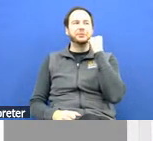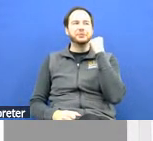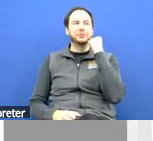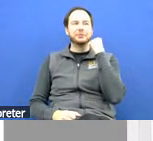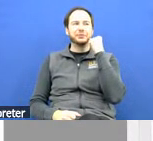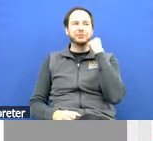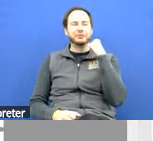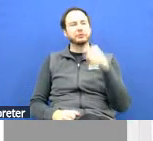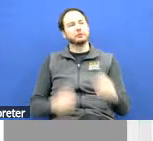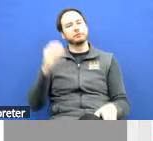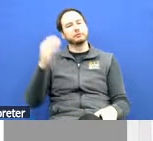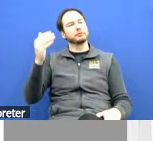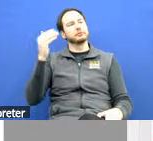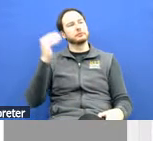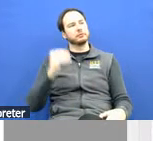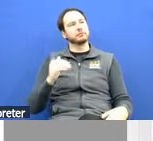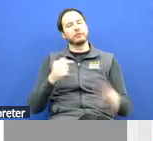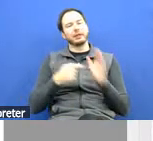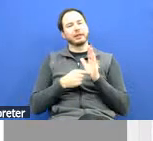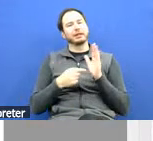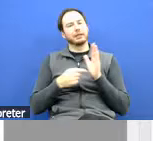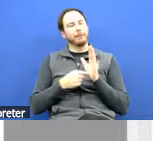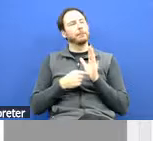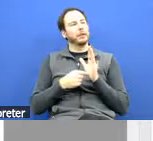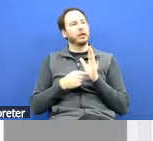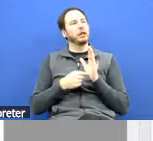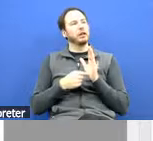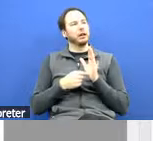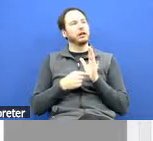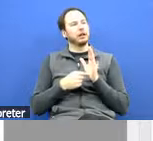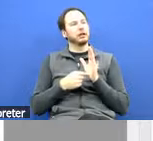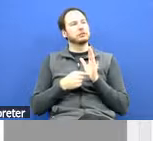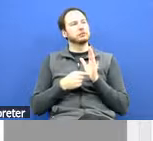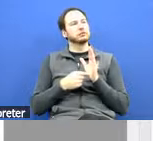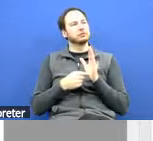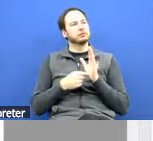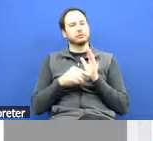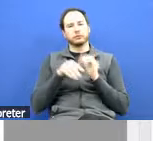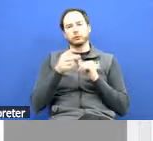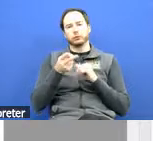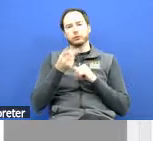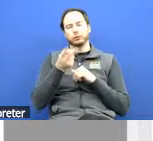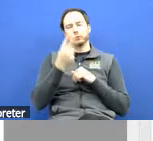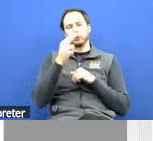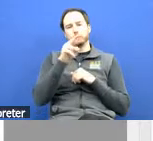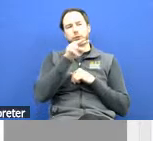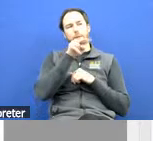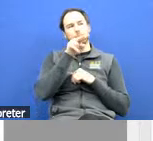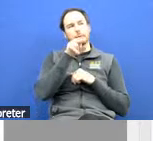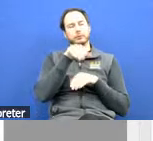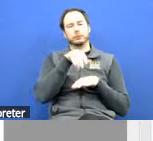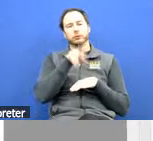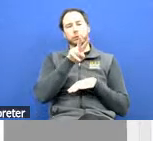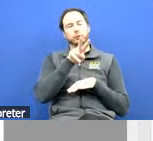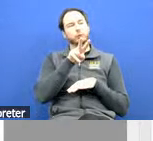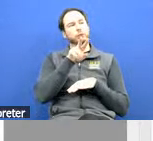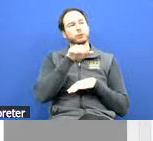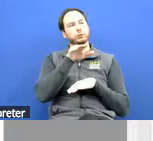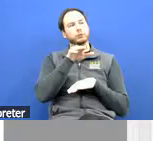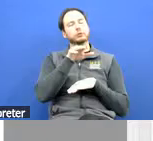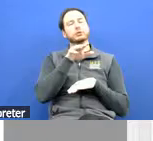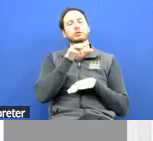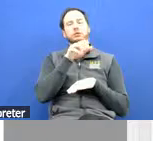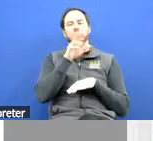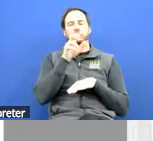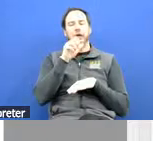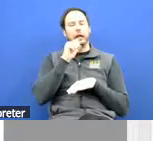Then we give a couple examples of ones that the two up top are examples of ones that would be okay on